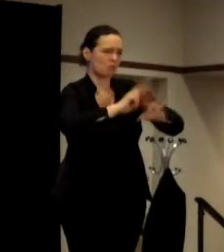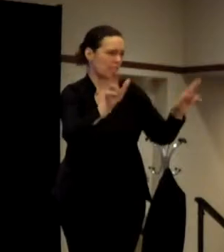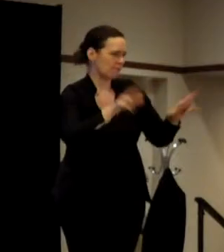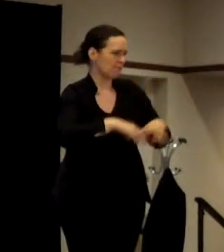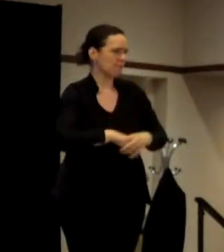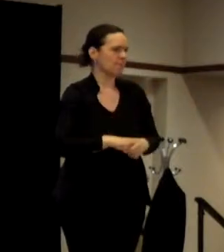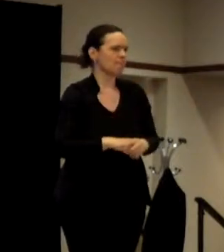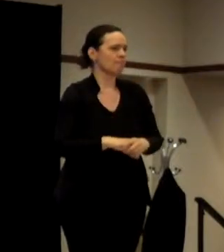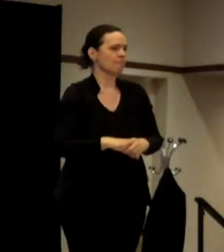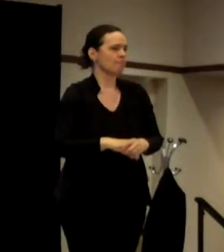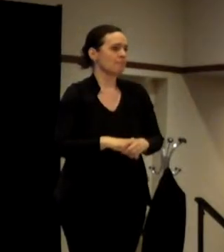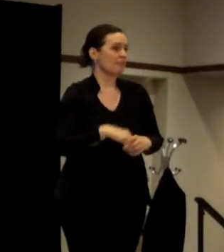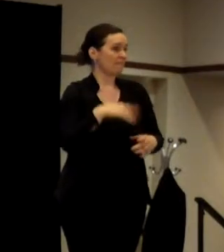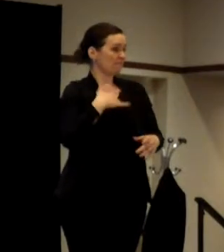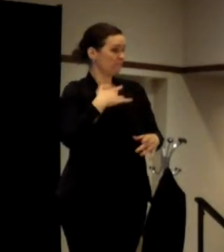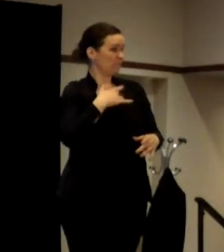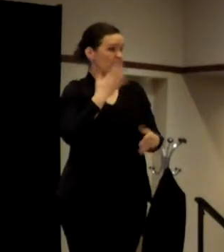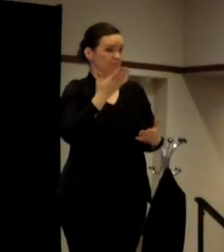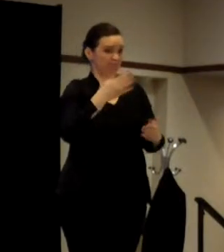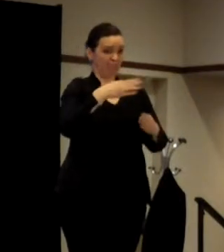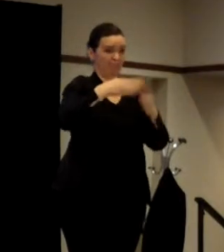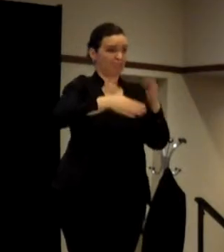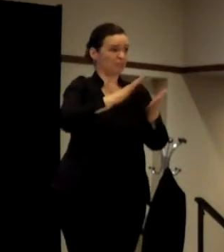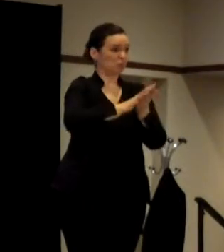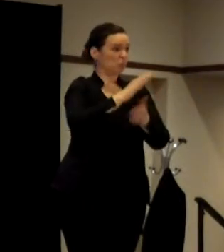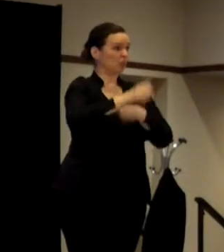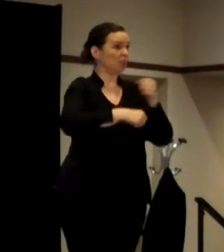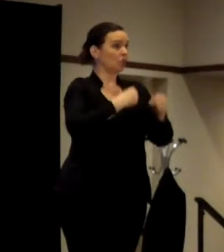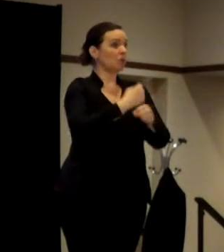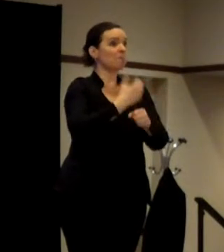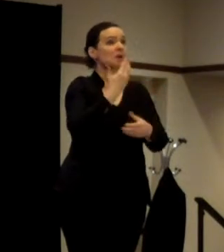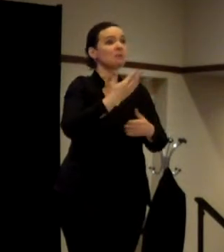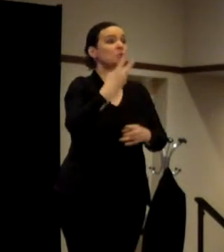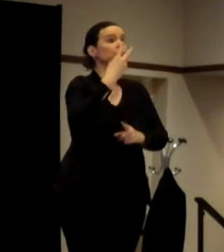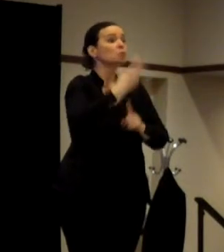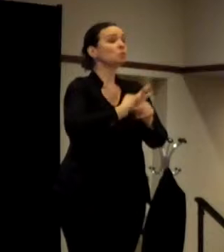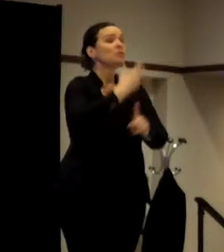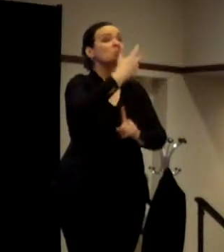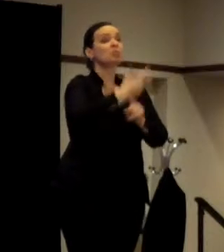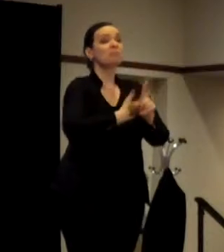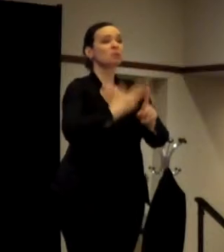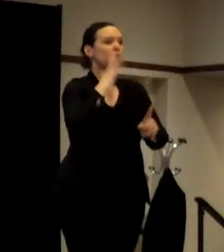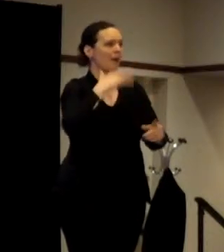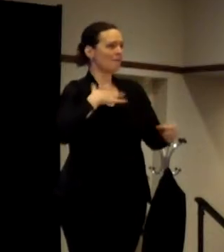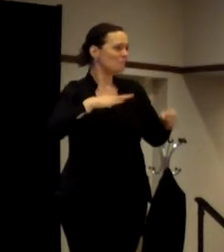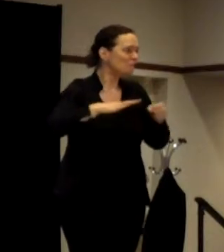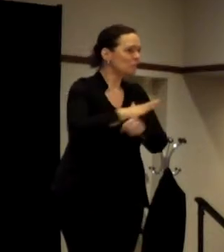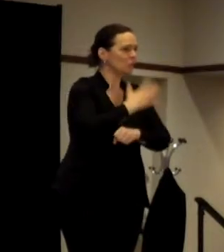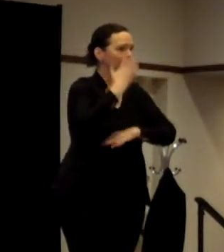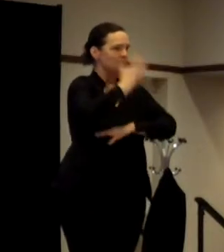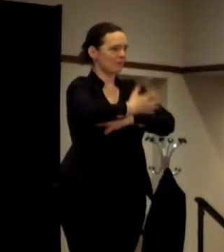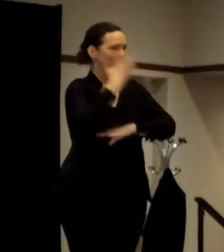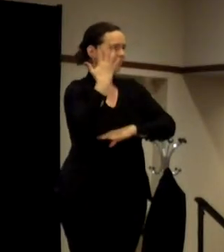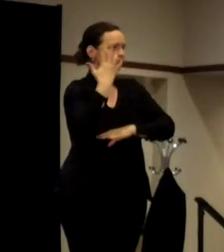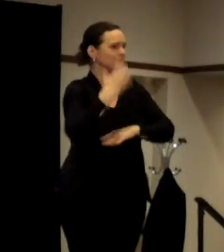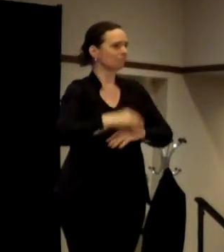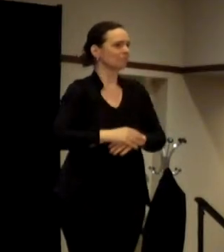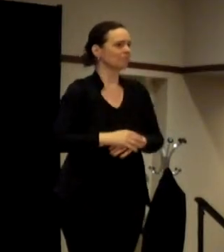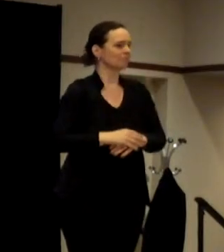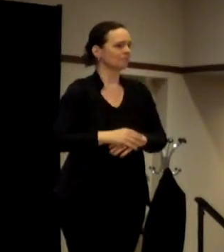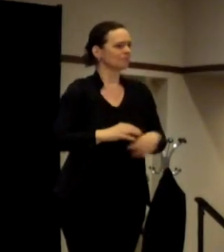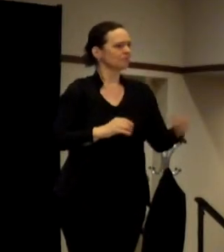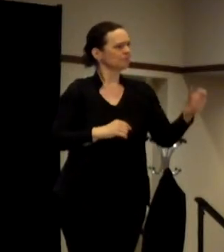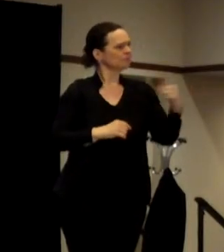learning at the end of the school year. What's a lot? Can you ballpark? What do we do? 12,000 today? 12,000 today. We'll at